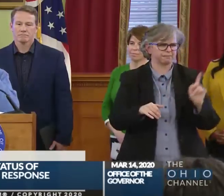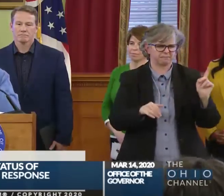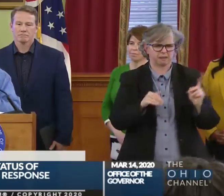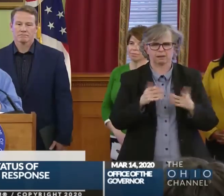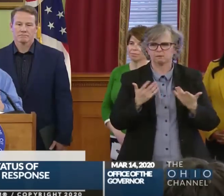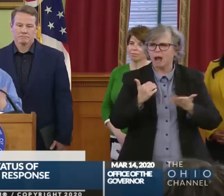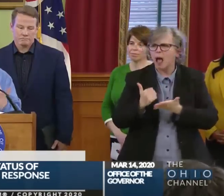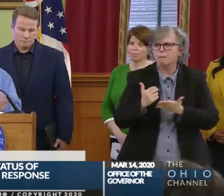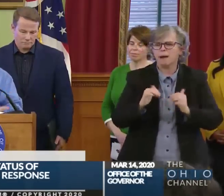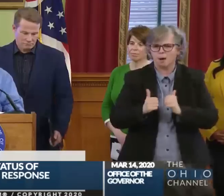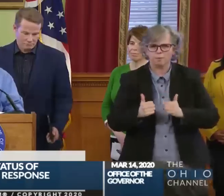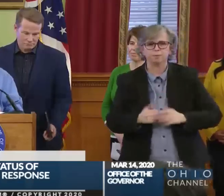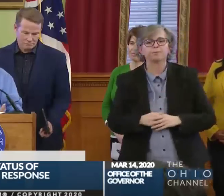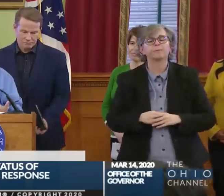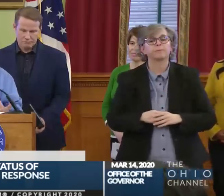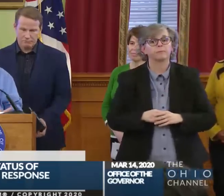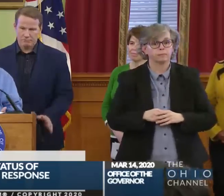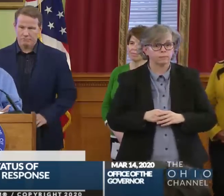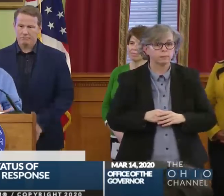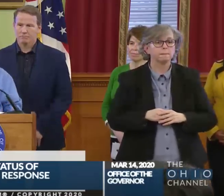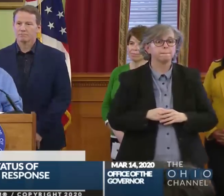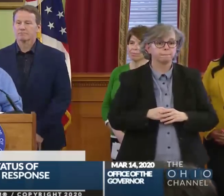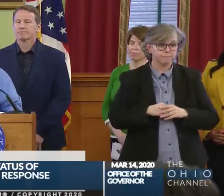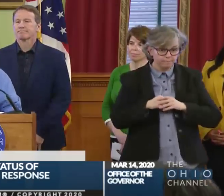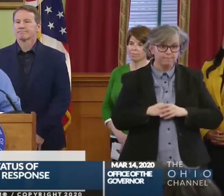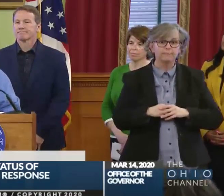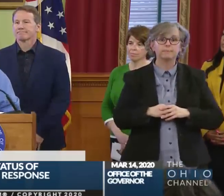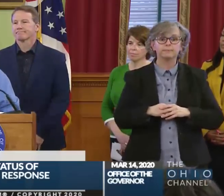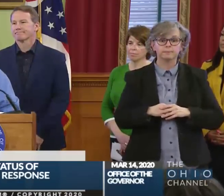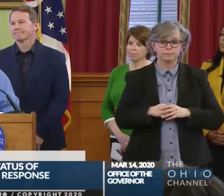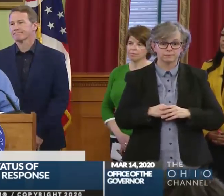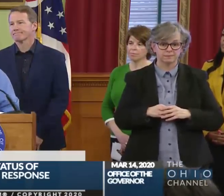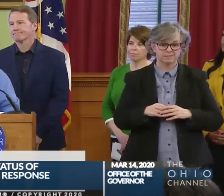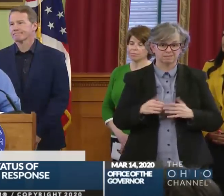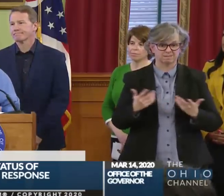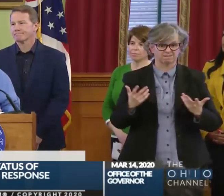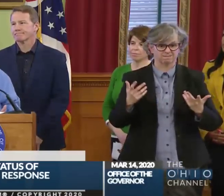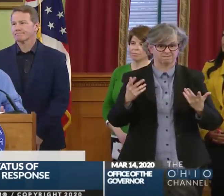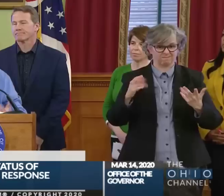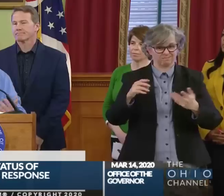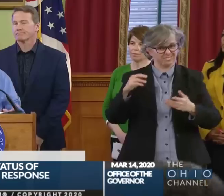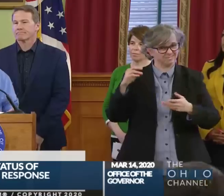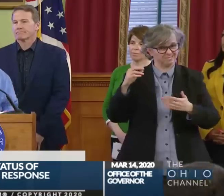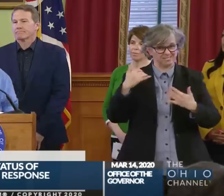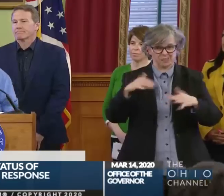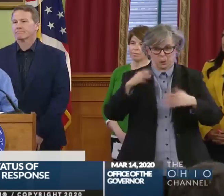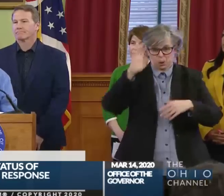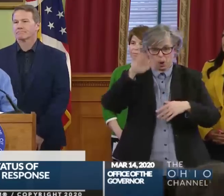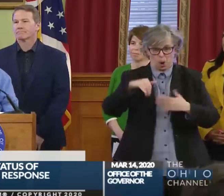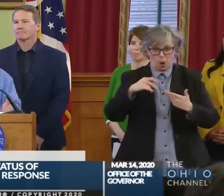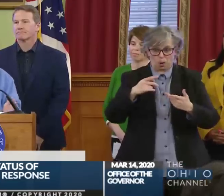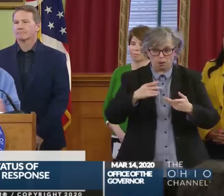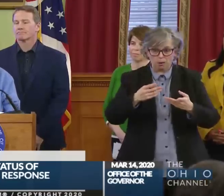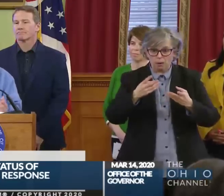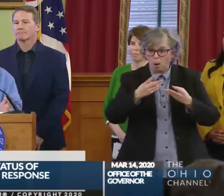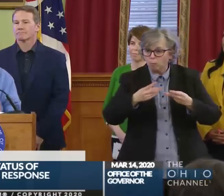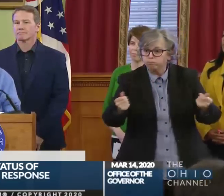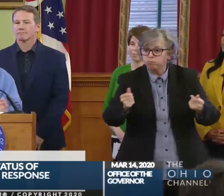on. Let me just say, we're in this for the long run. This is not going to end overnight, and so people have